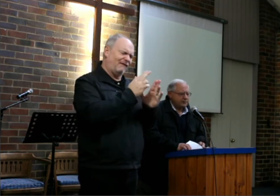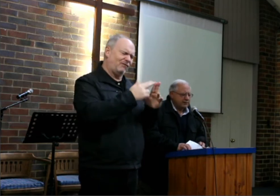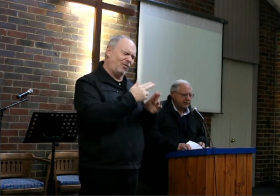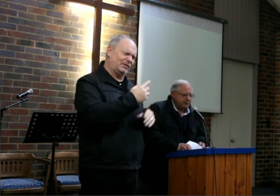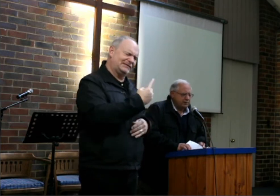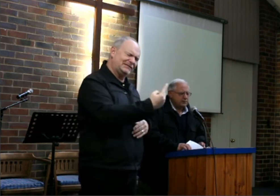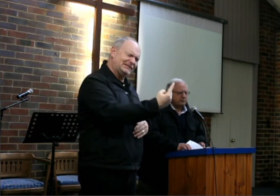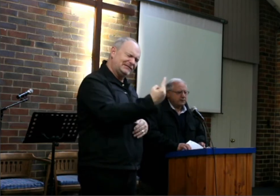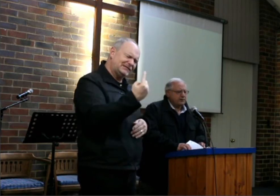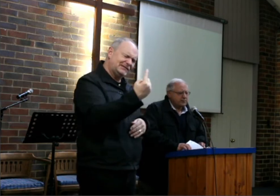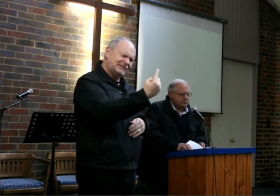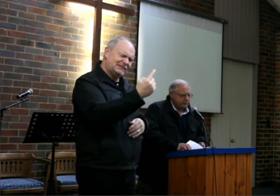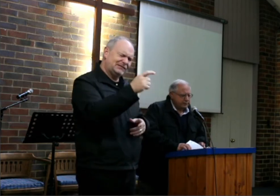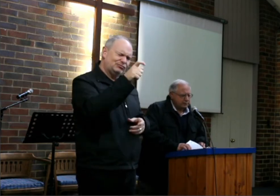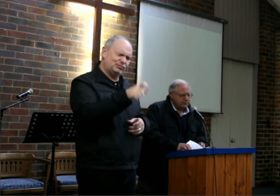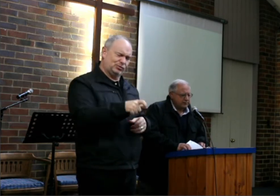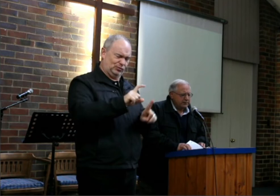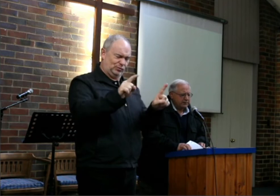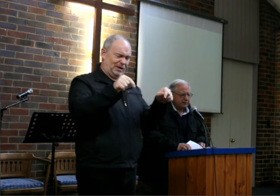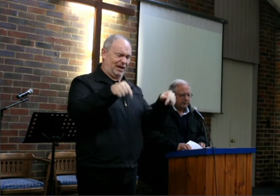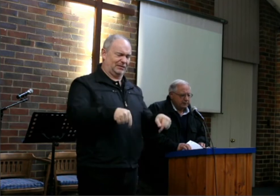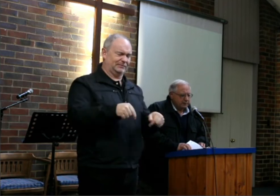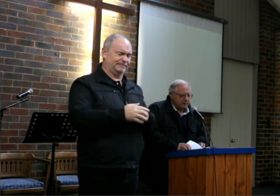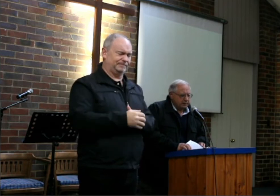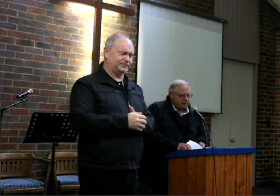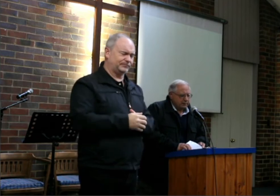every single person in the midst of us today here,